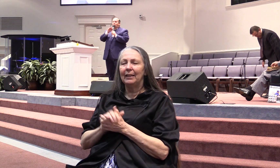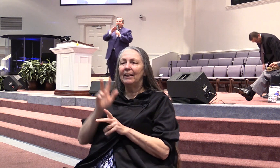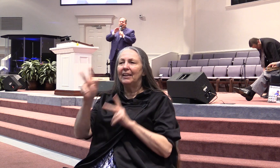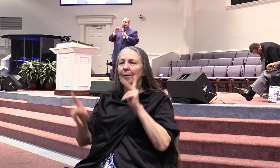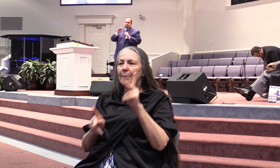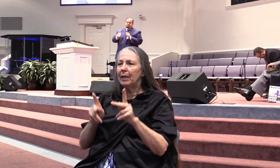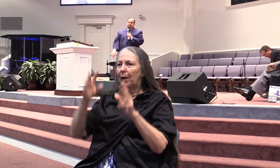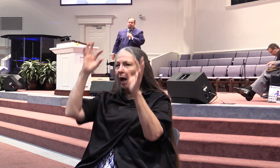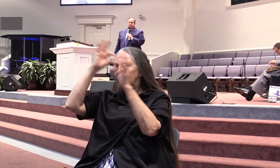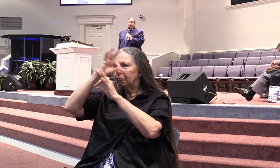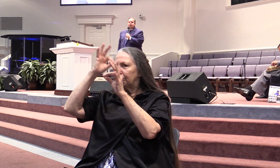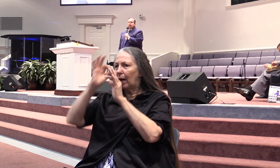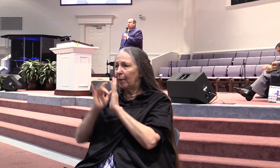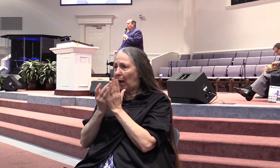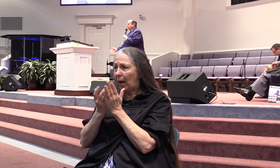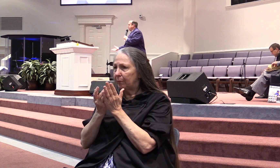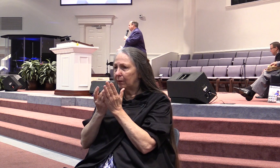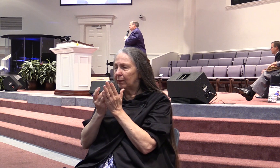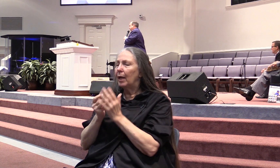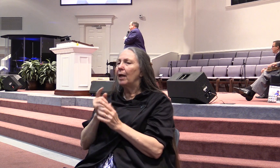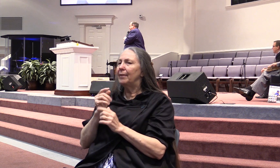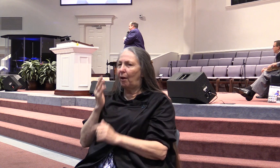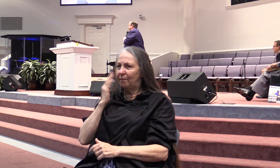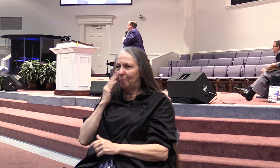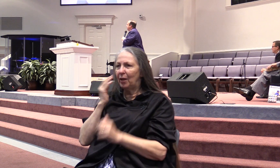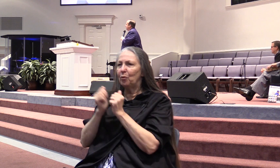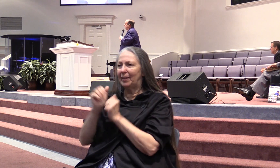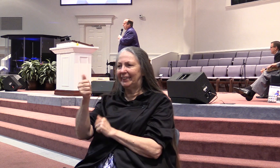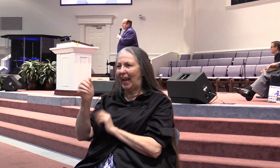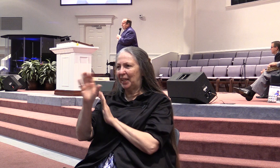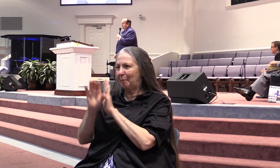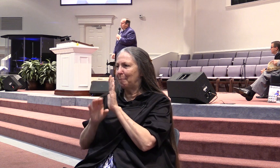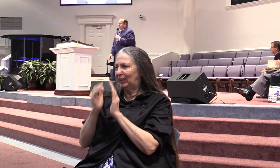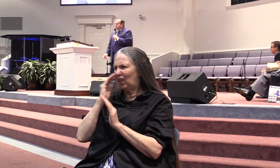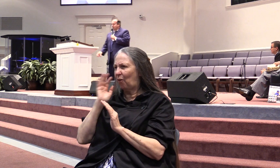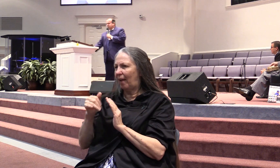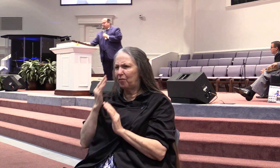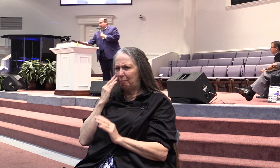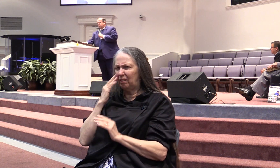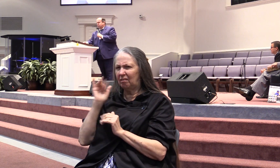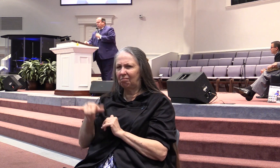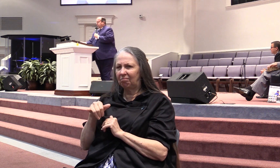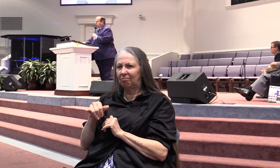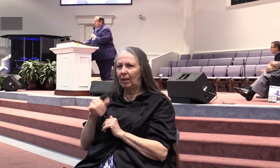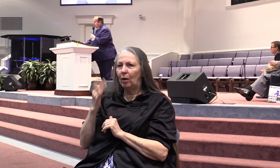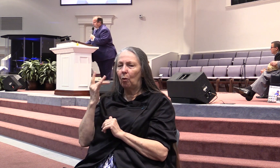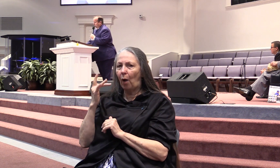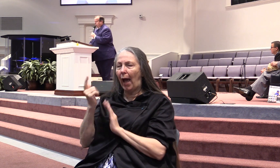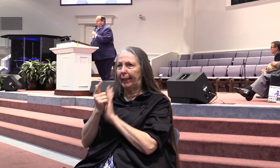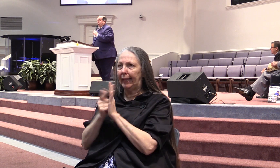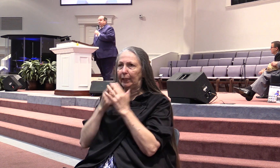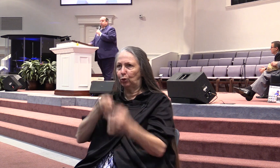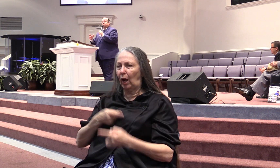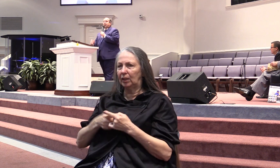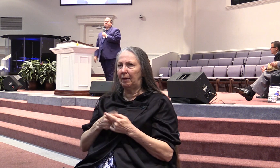know hardly anything about the Bible are familiar with the Ten Commandments. If for no other reason, they are familiar because of the legal battles which